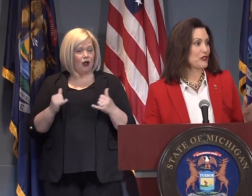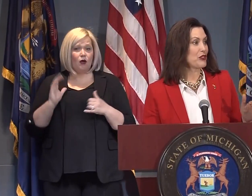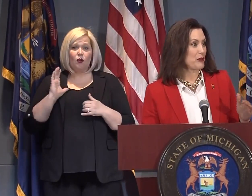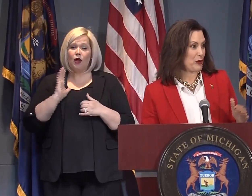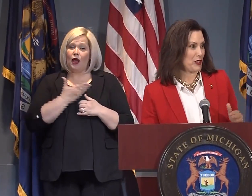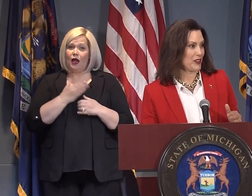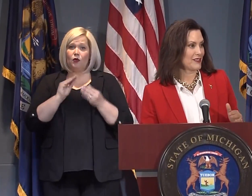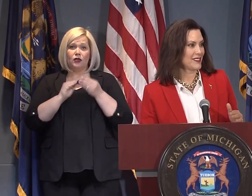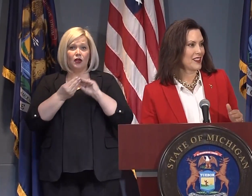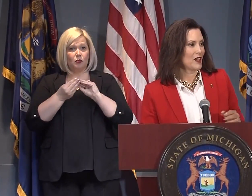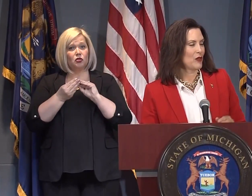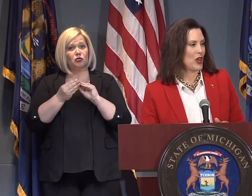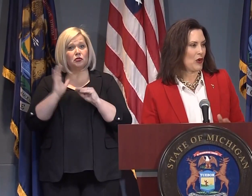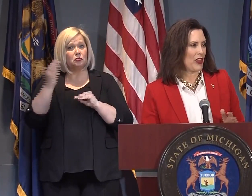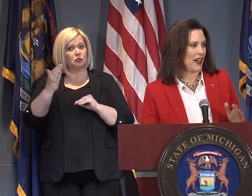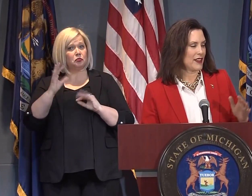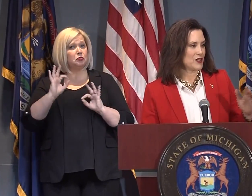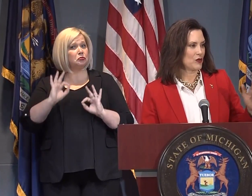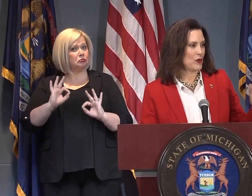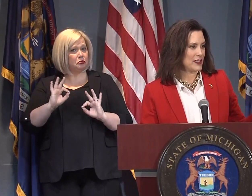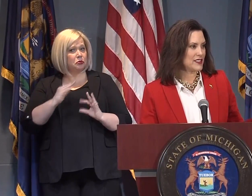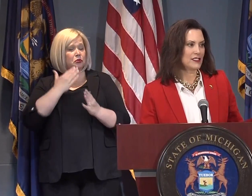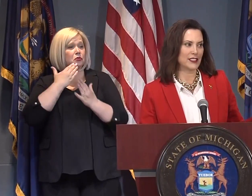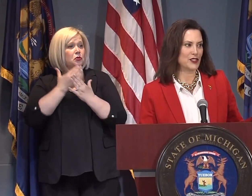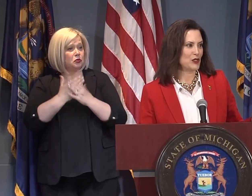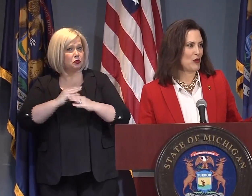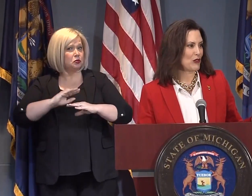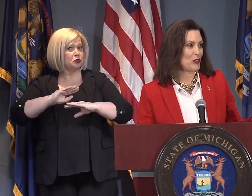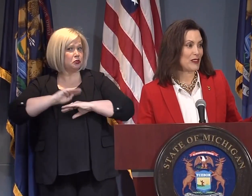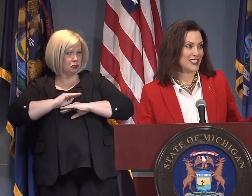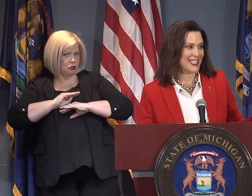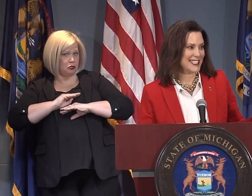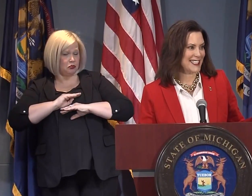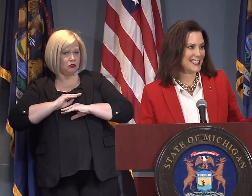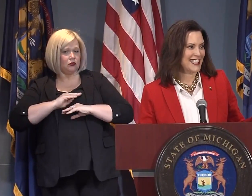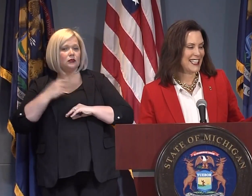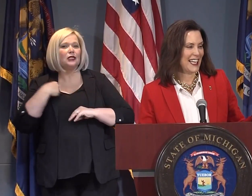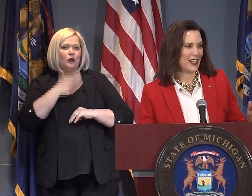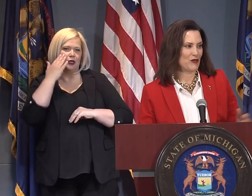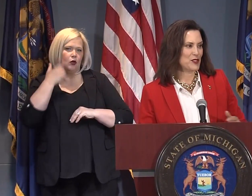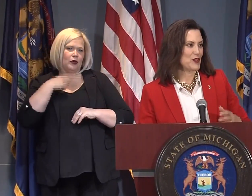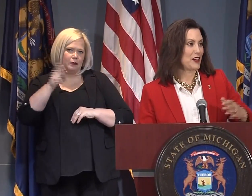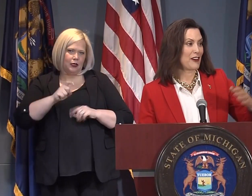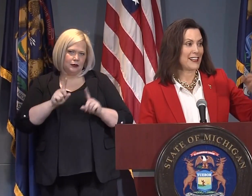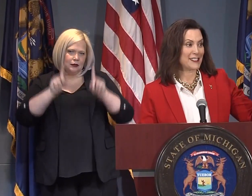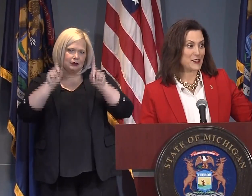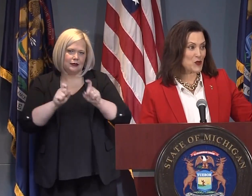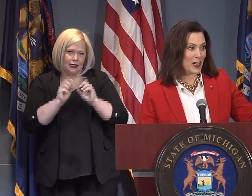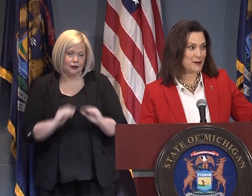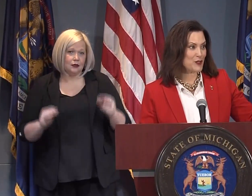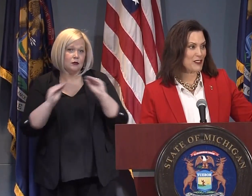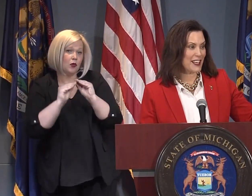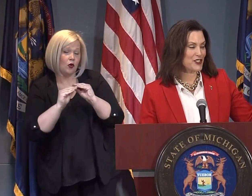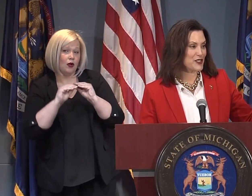numbers look pretty good. We know that we still need to do more robust testing. And once we get our hands on swabs and reagents, we